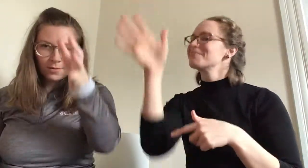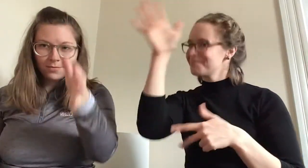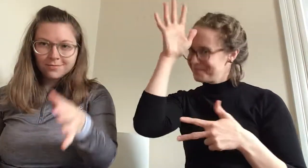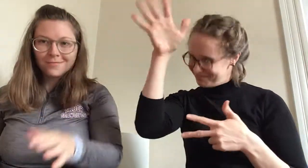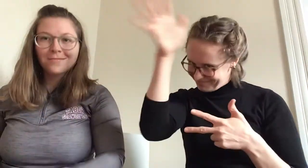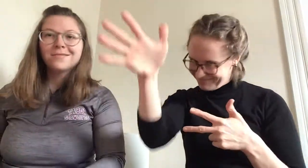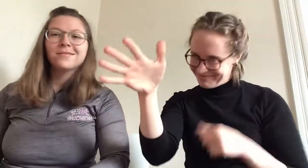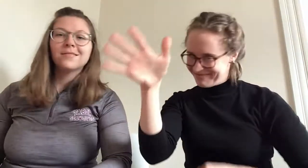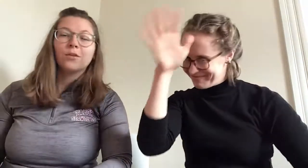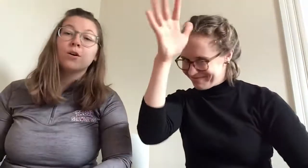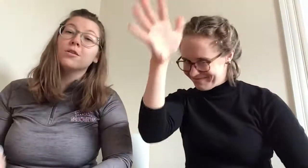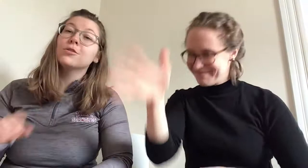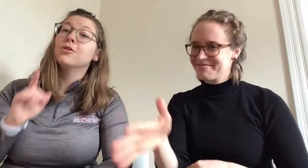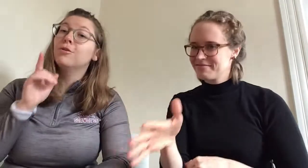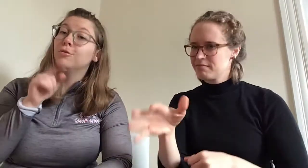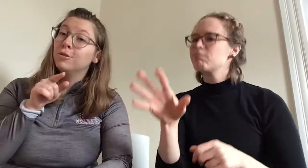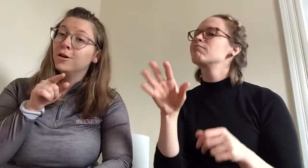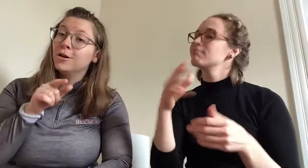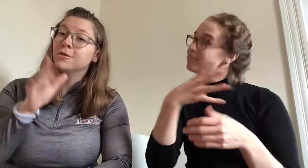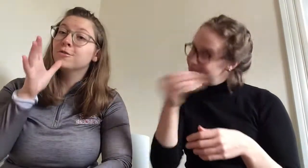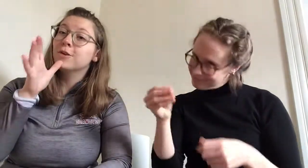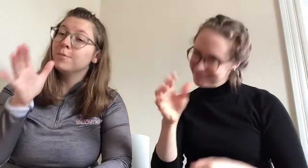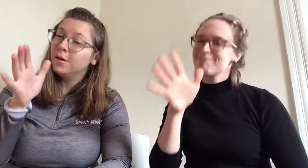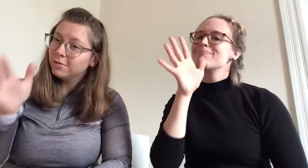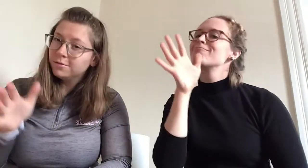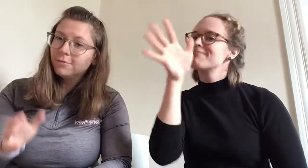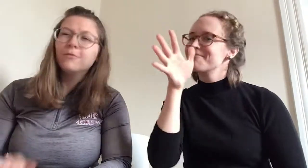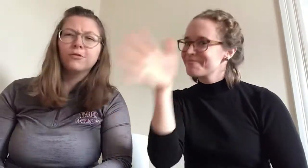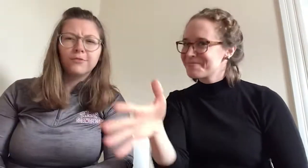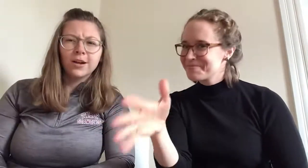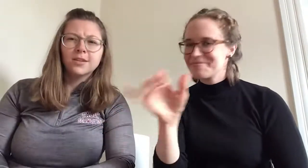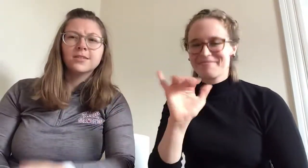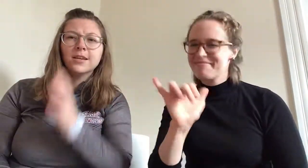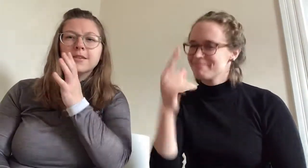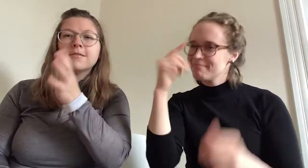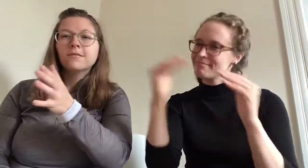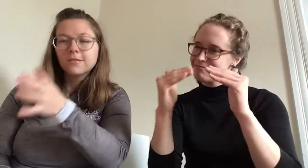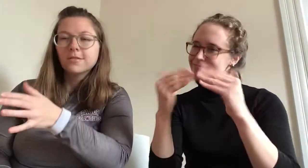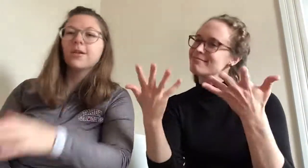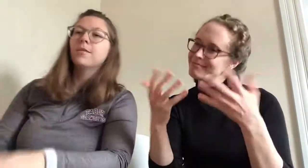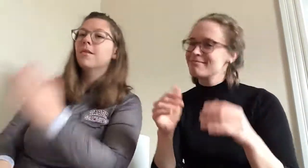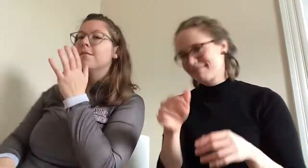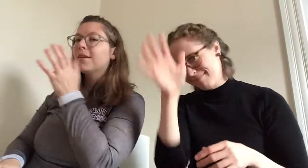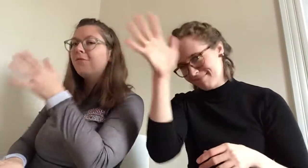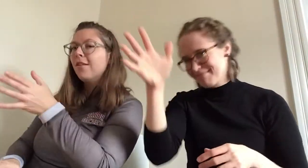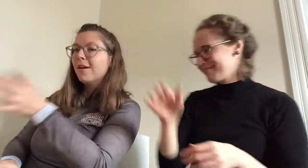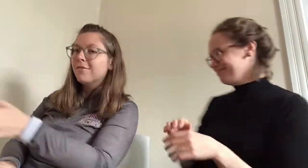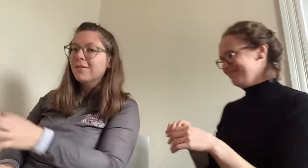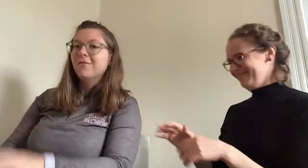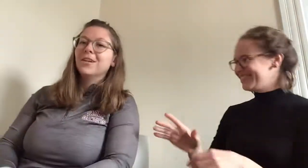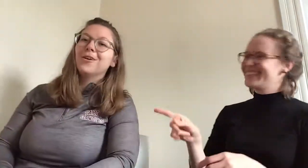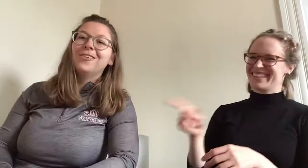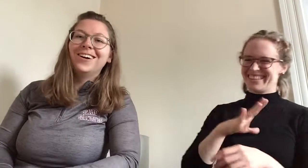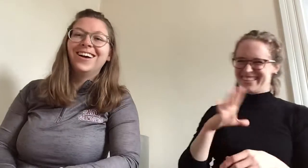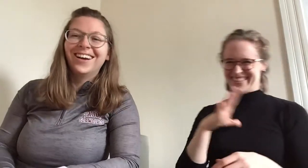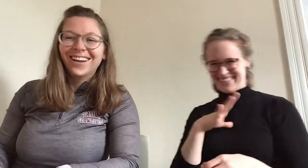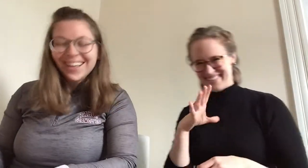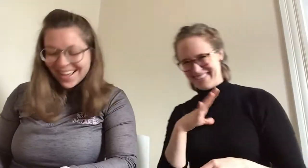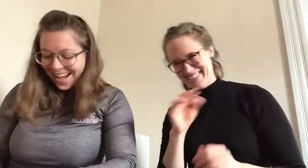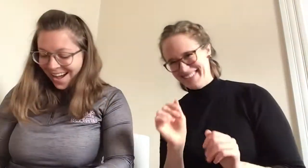Grandpa. We also learned Grandma, for fairness sake. Sorry, I'm like falling off the